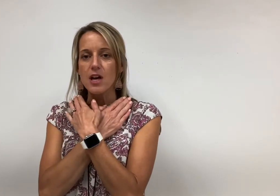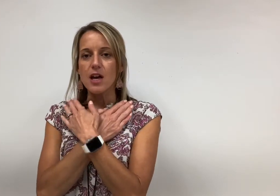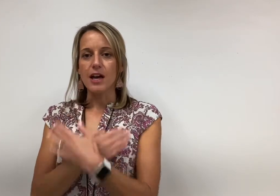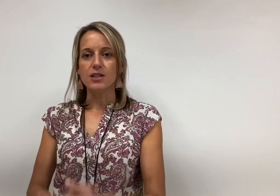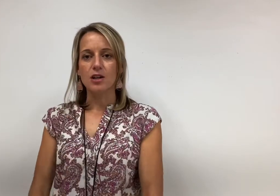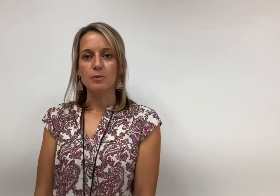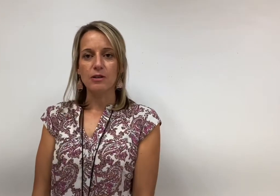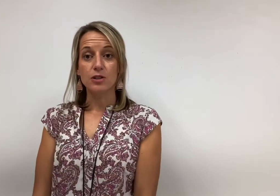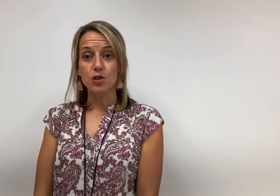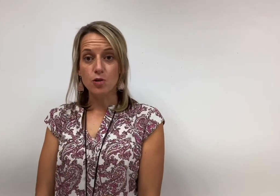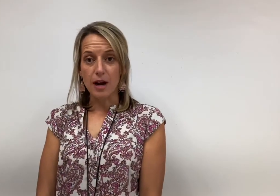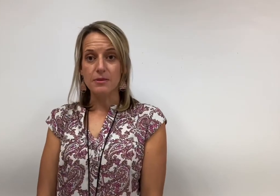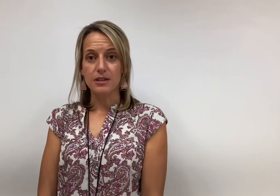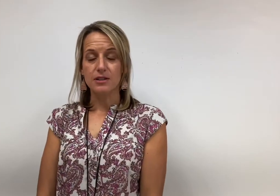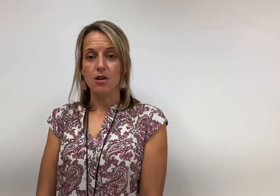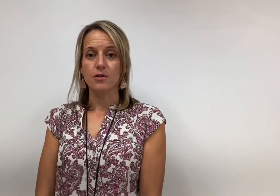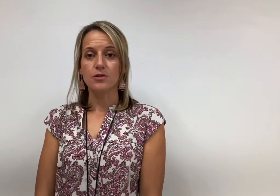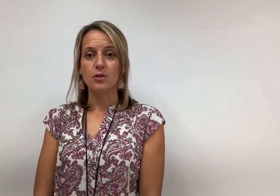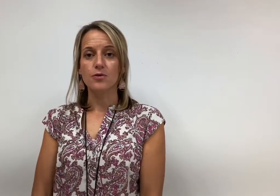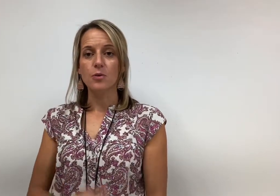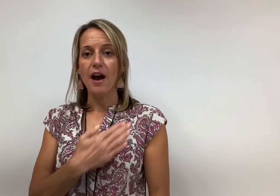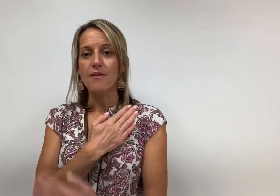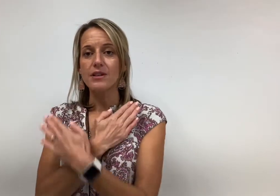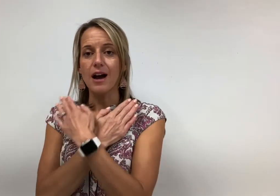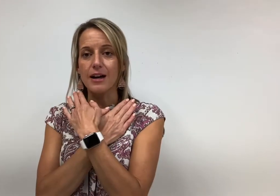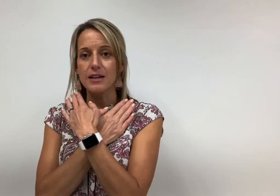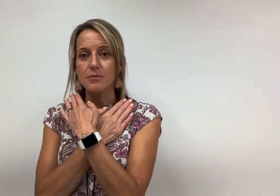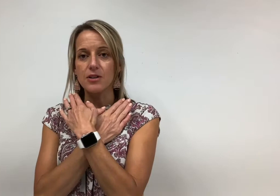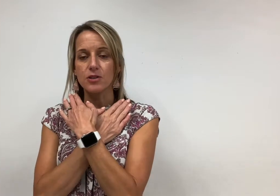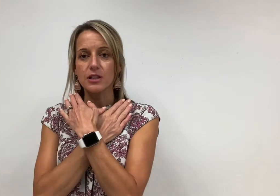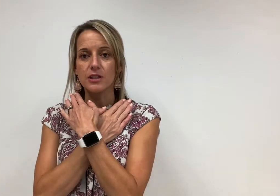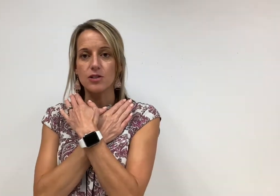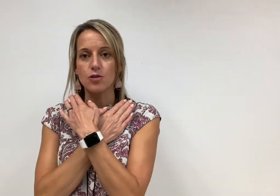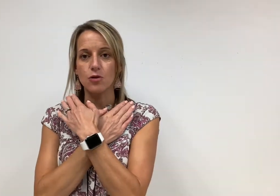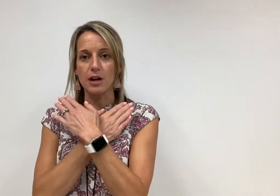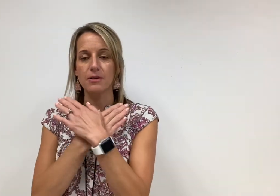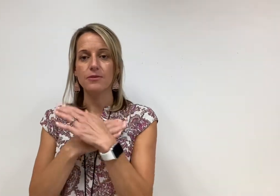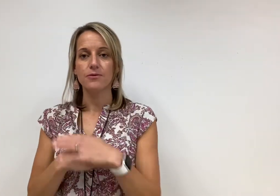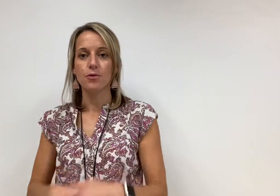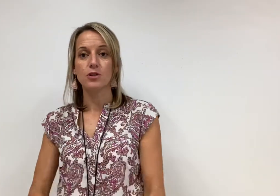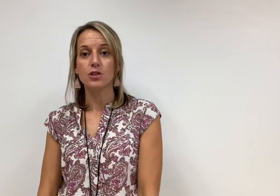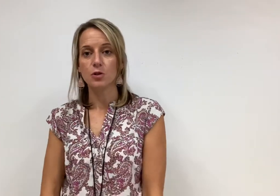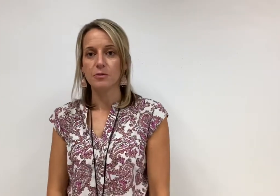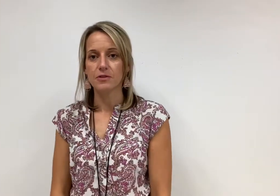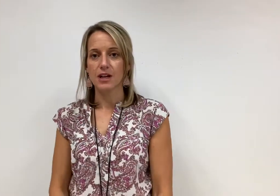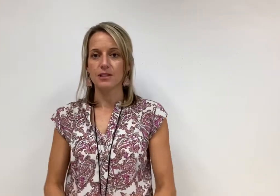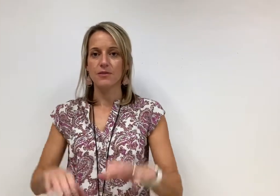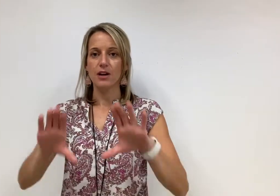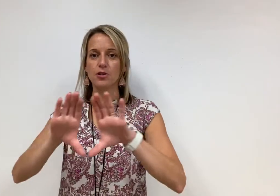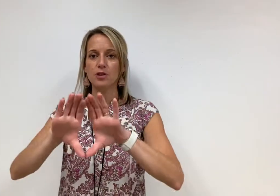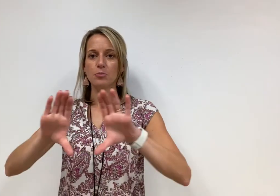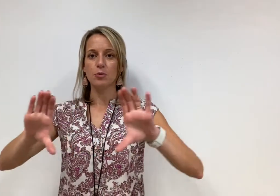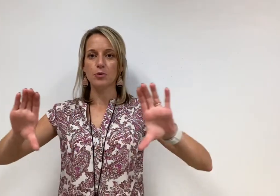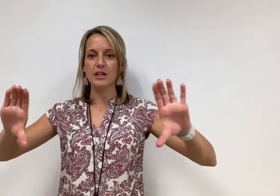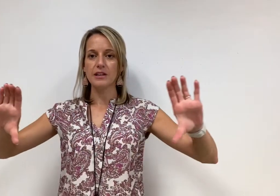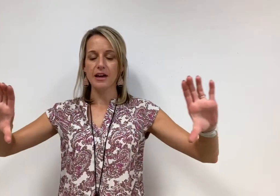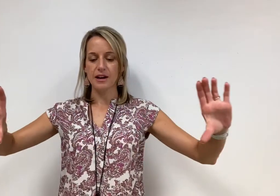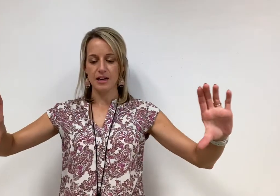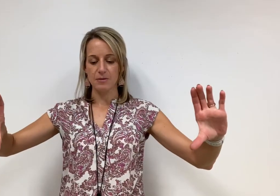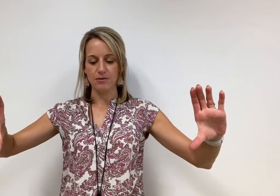and talked about describing a scarf. So if you have an item and you're going to describe it for a descriptive classifier, you can bring that item out in front